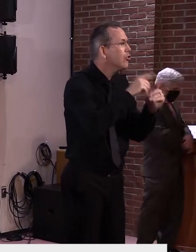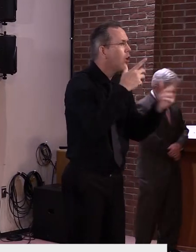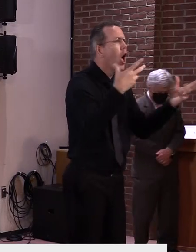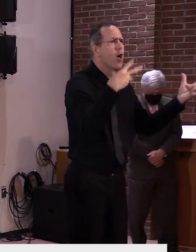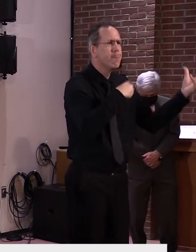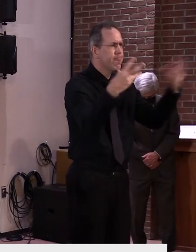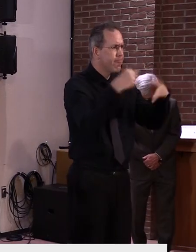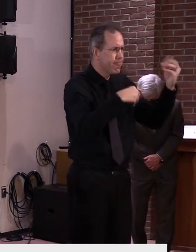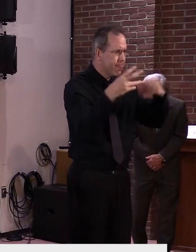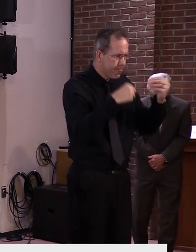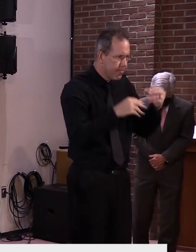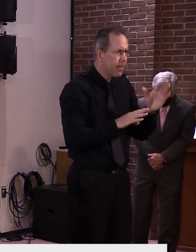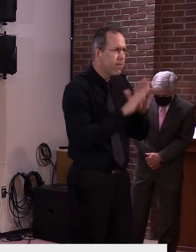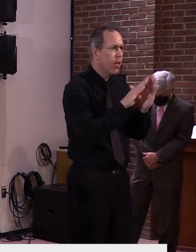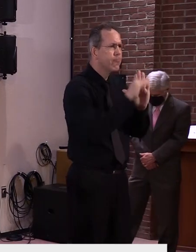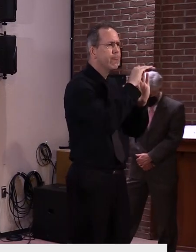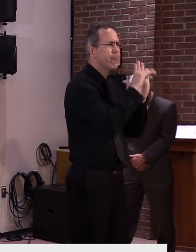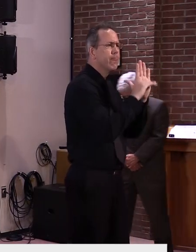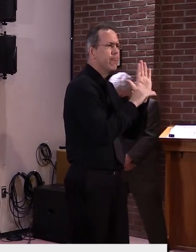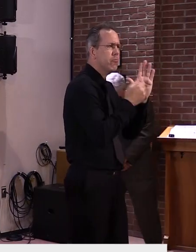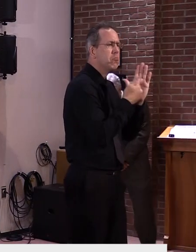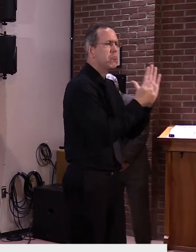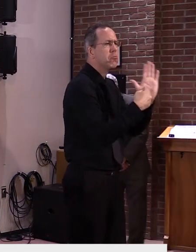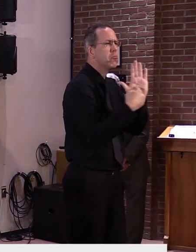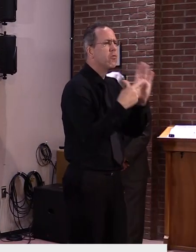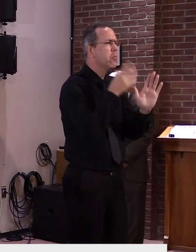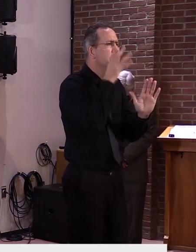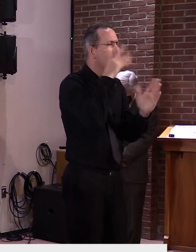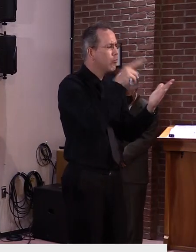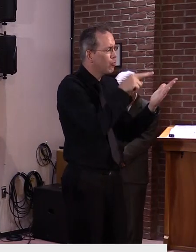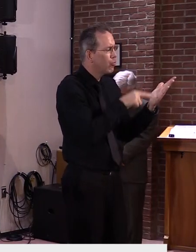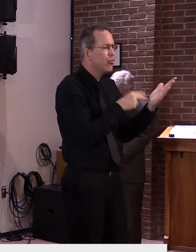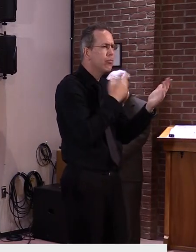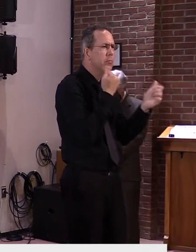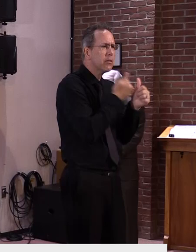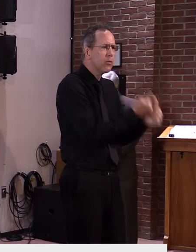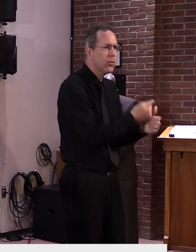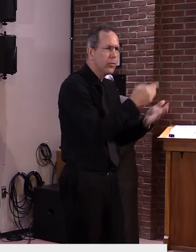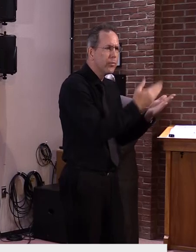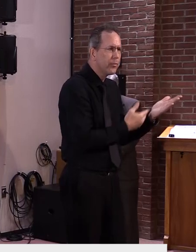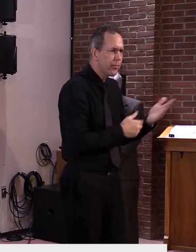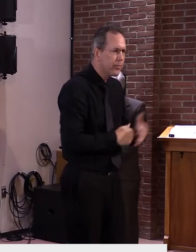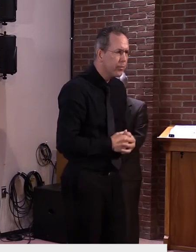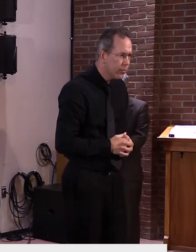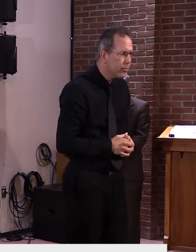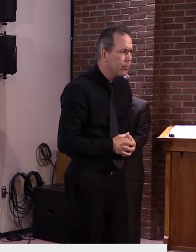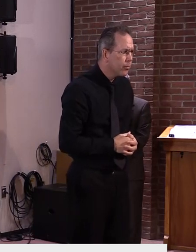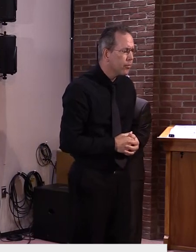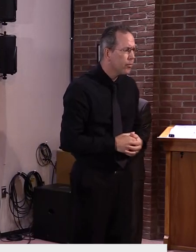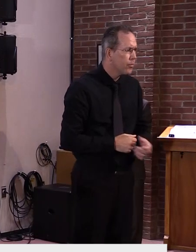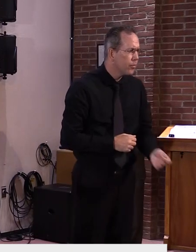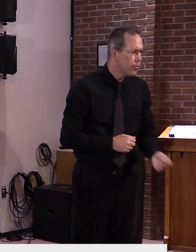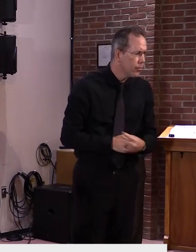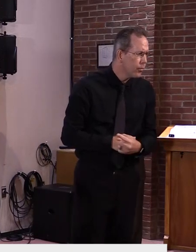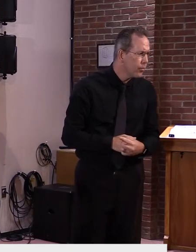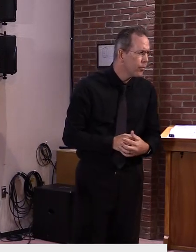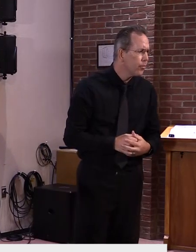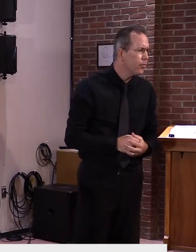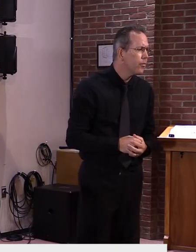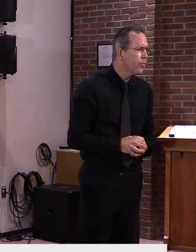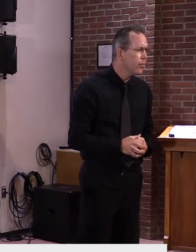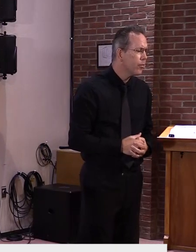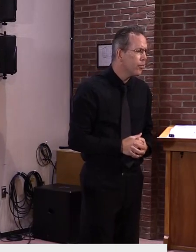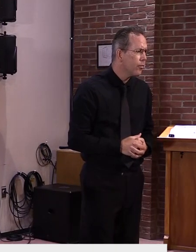And the guidance also indicates in the additional considerations section that boards and supers should